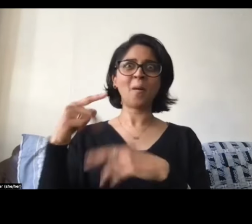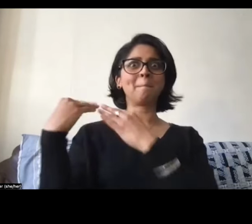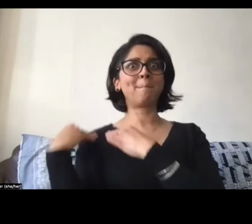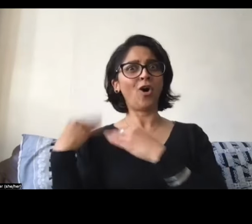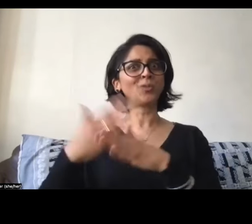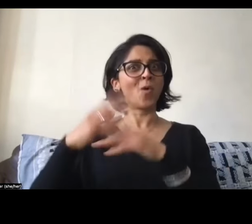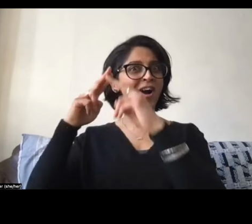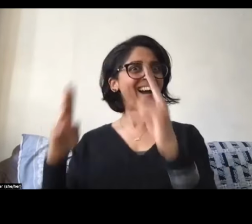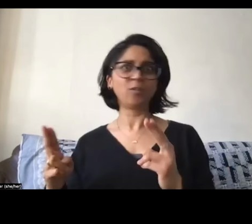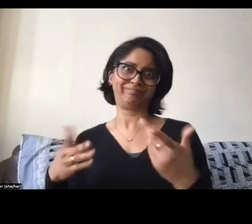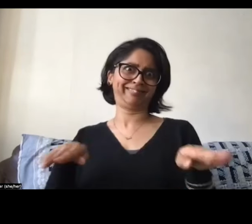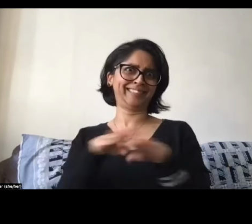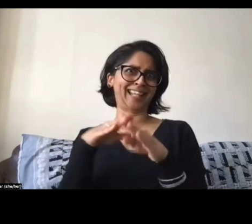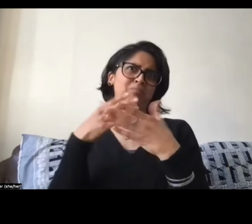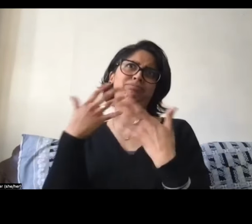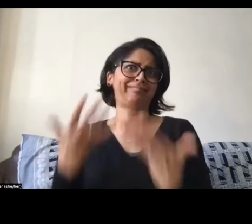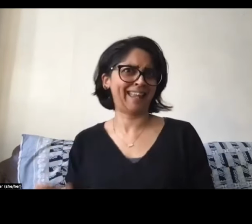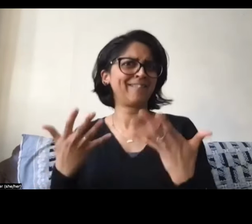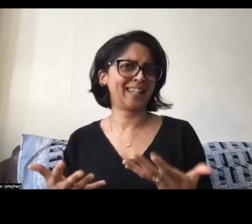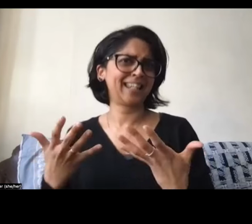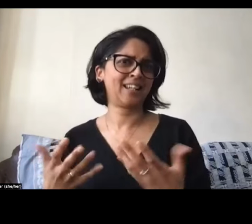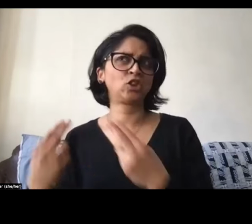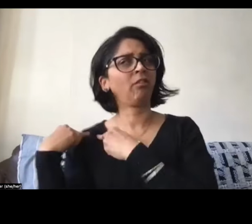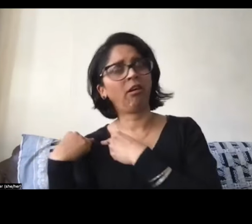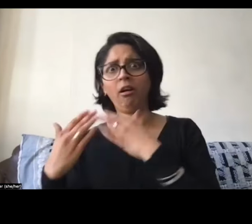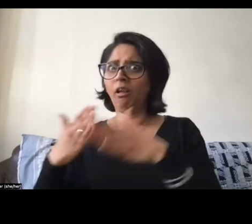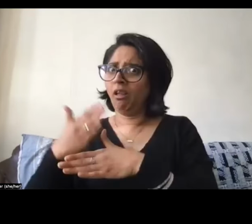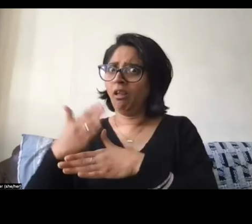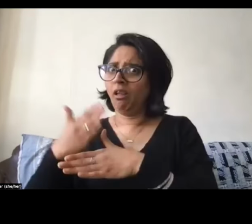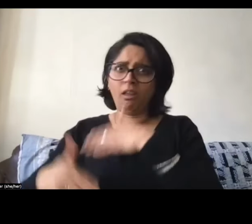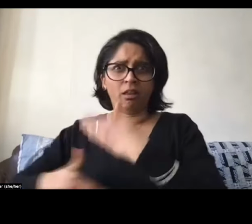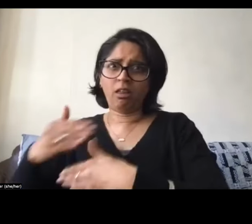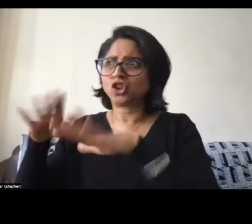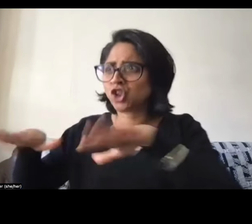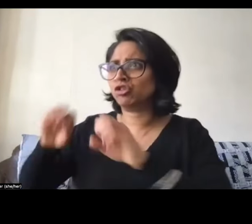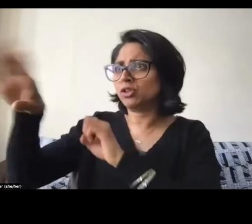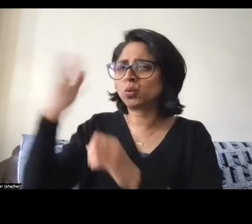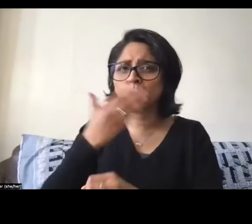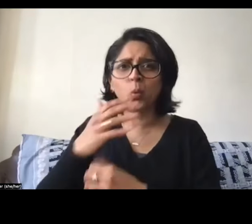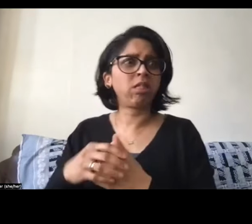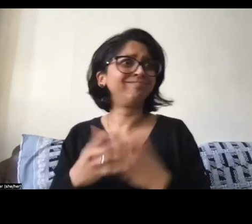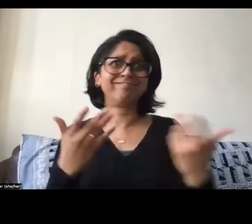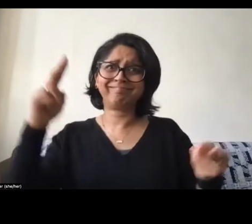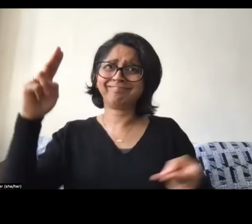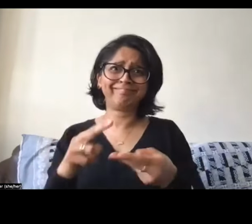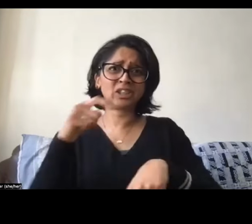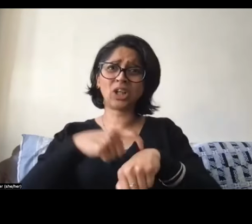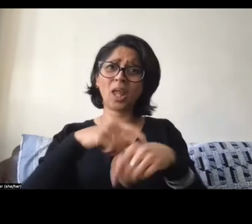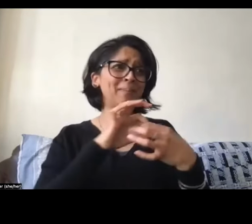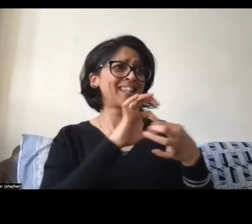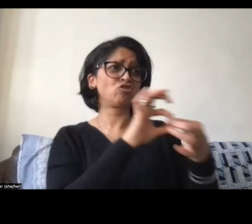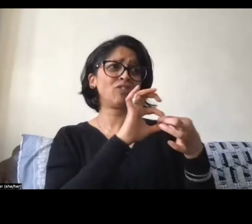became a housewife, she found the burden of housework was very heavy. And again, you know,